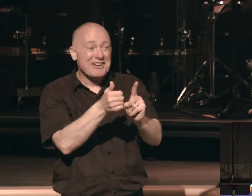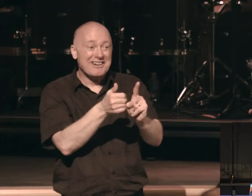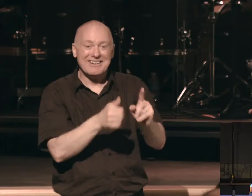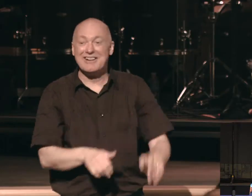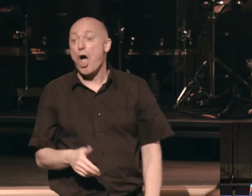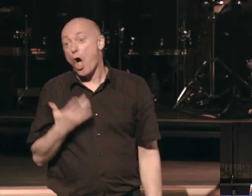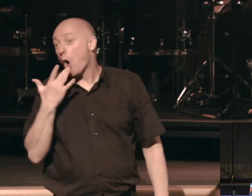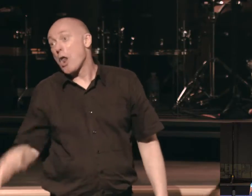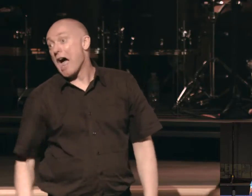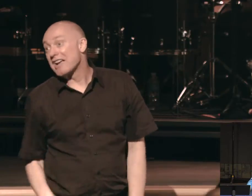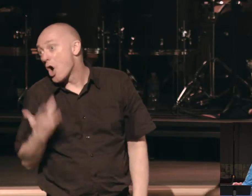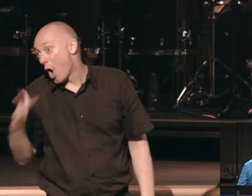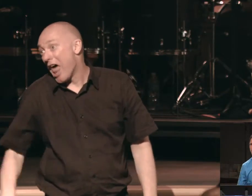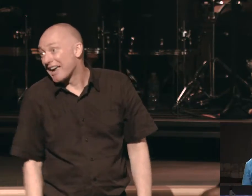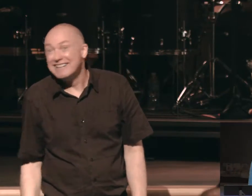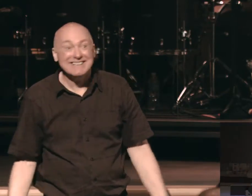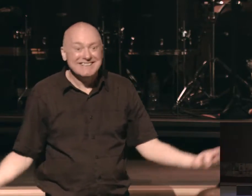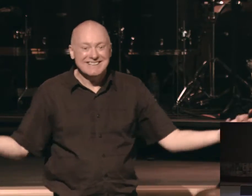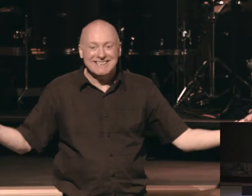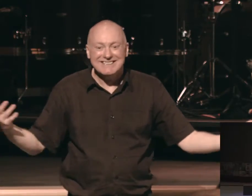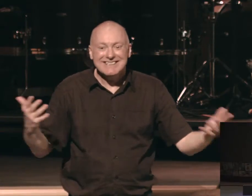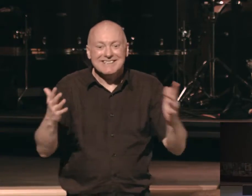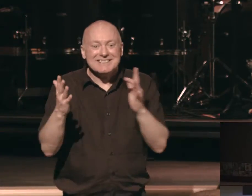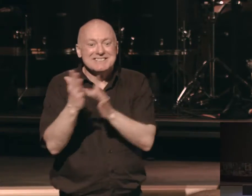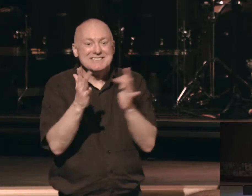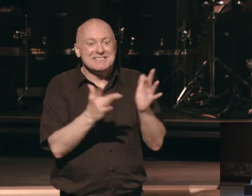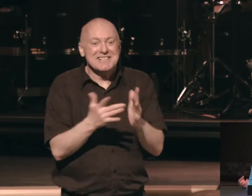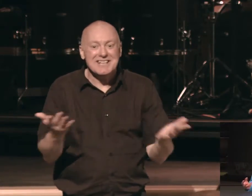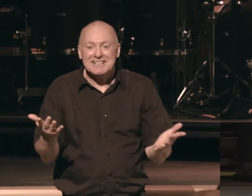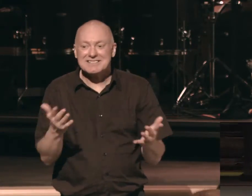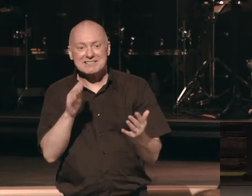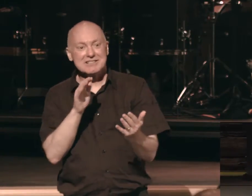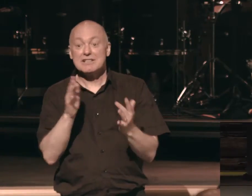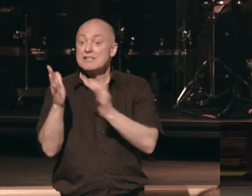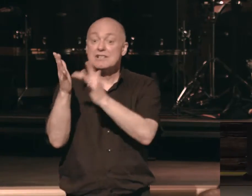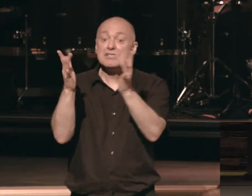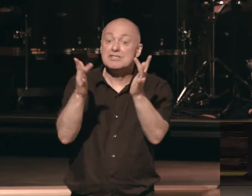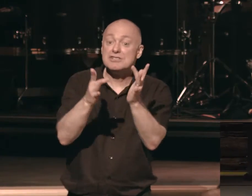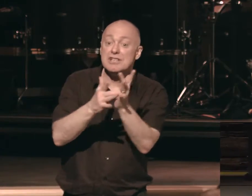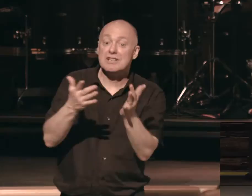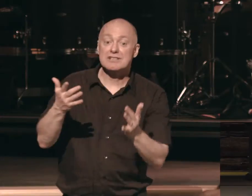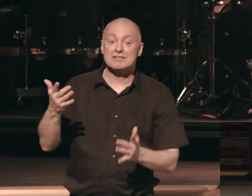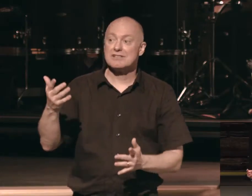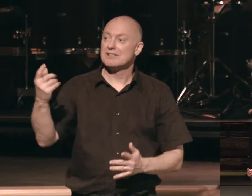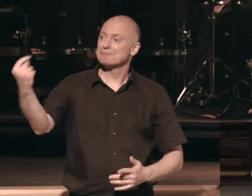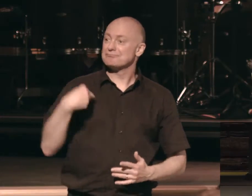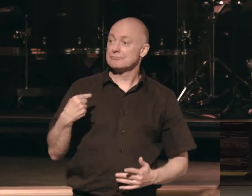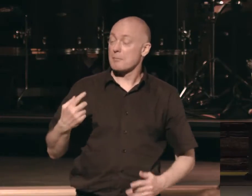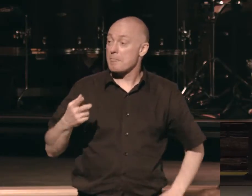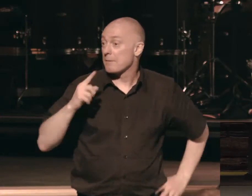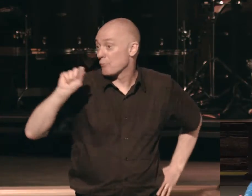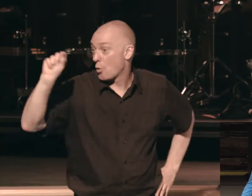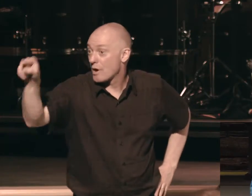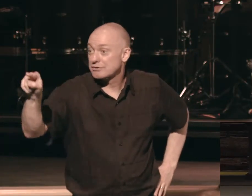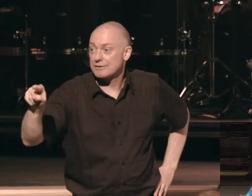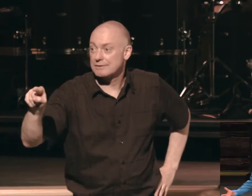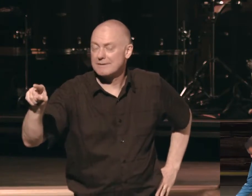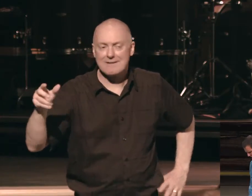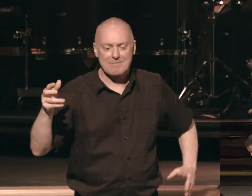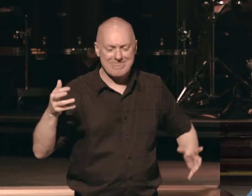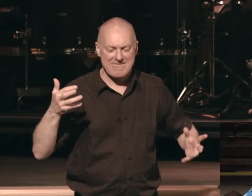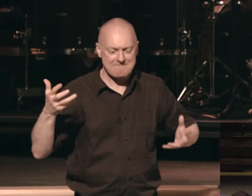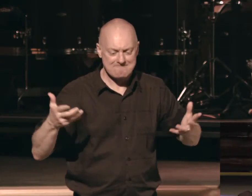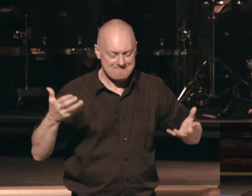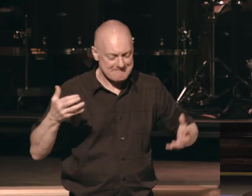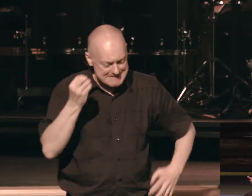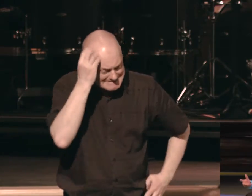with that one, right? But they try to catch him. And then in the end, Jesus just confronts them and usually responds with a question they cannot answer themselves. And they go away and they're so mad